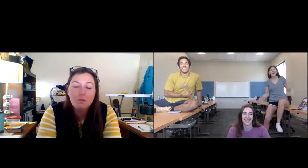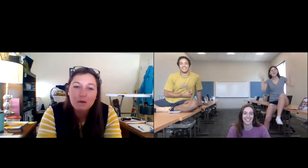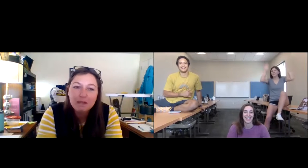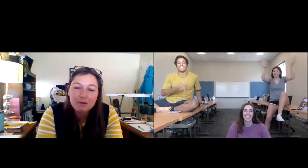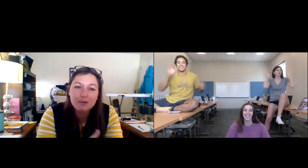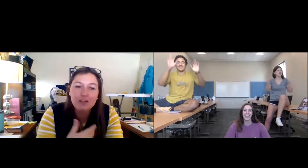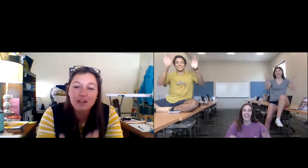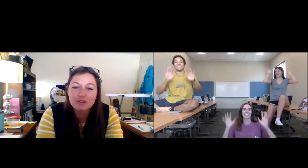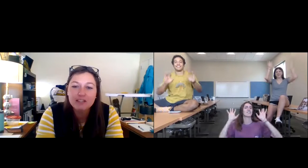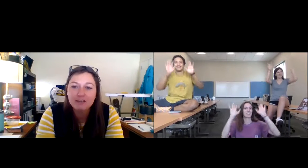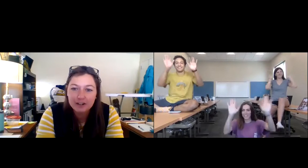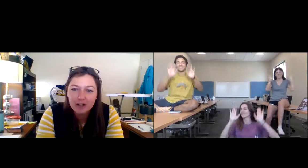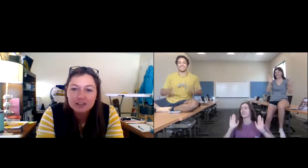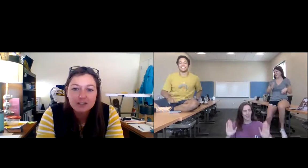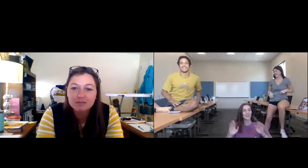would people know that was like very awesome?